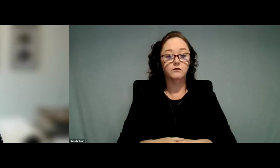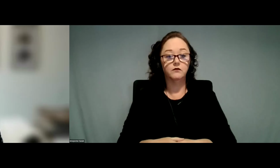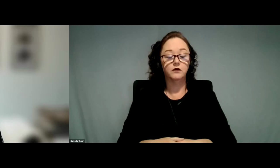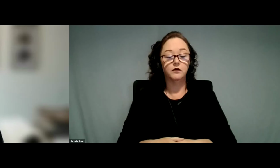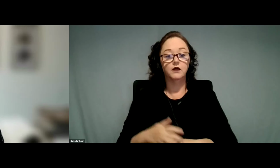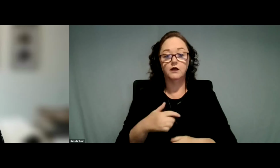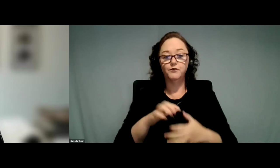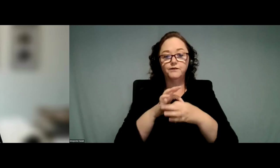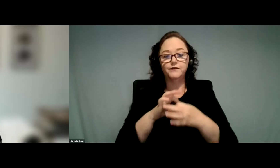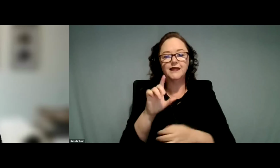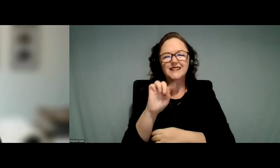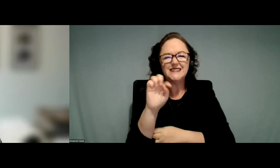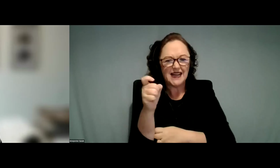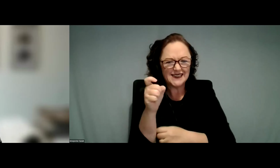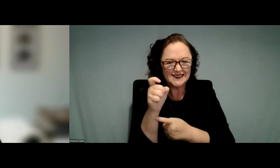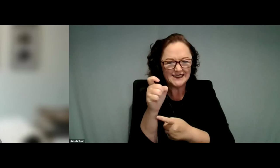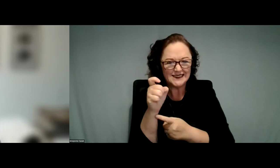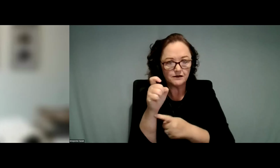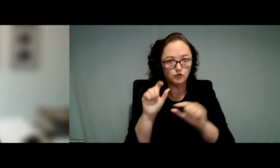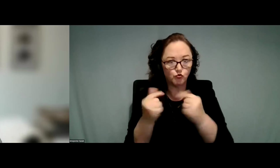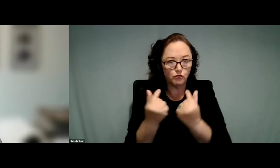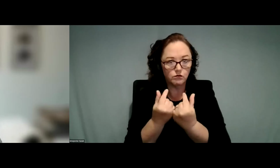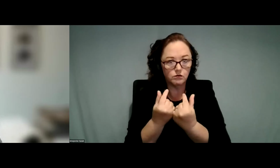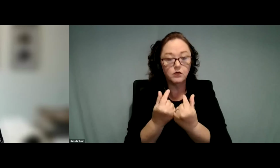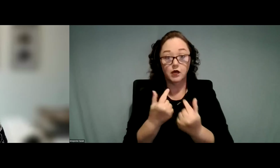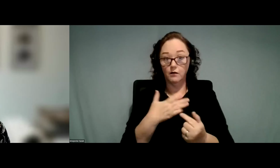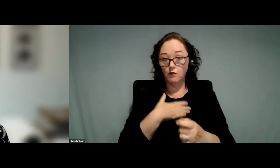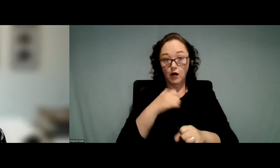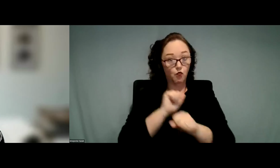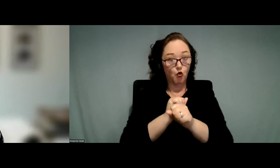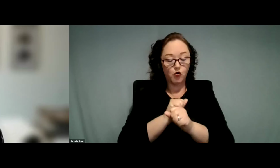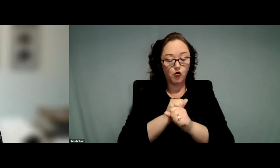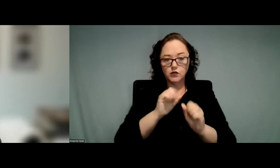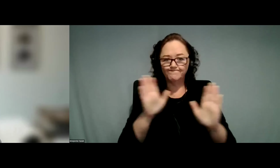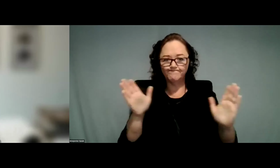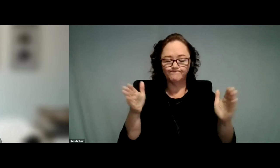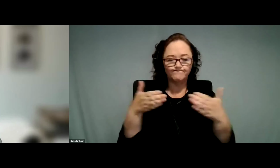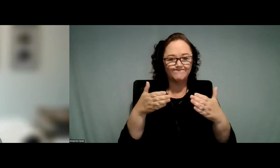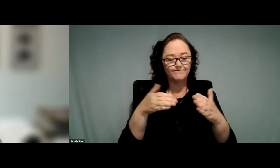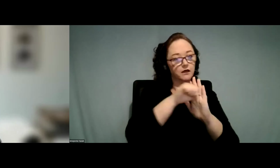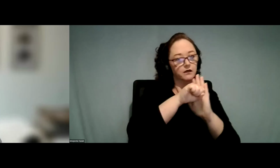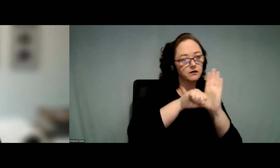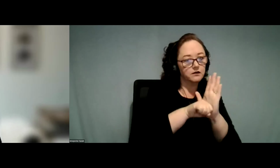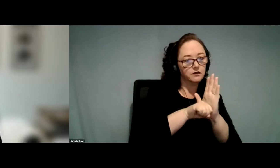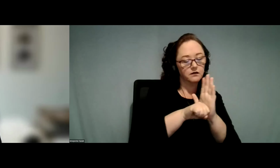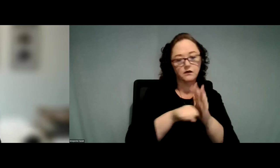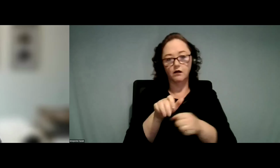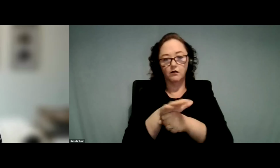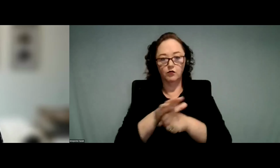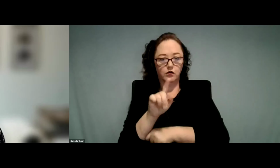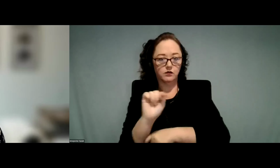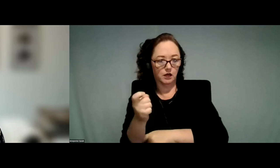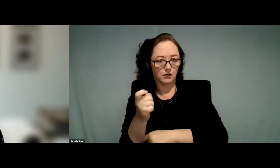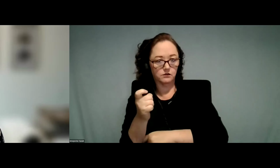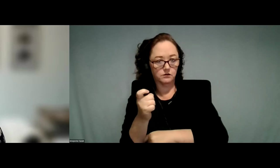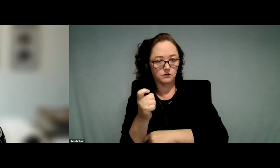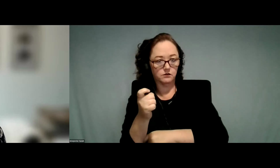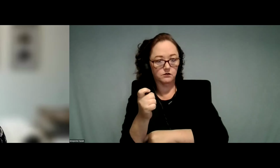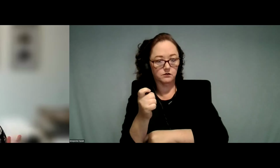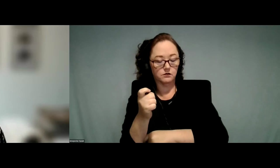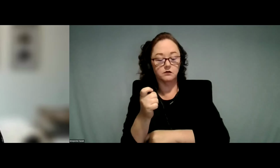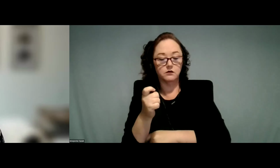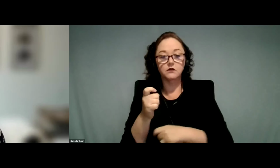And specifically, the work that I do focuses on state and local tax issues. So that means I spend a great deal of my time